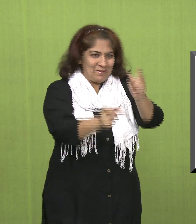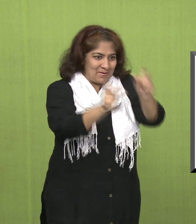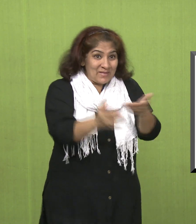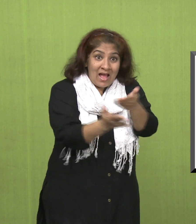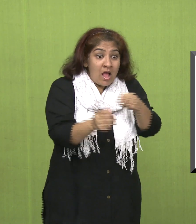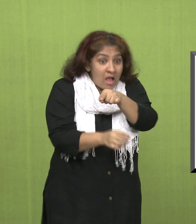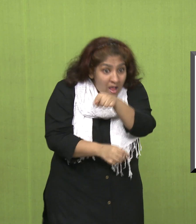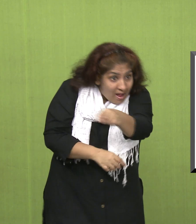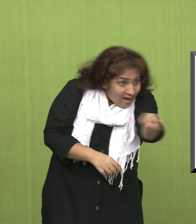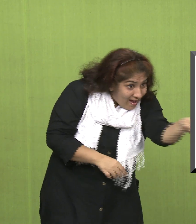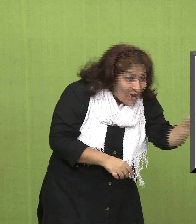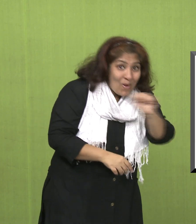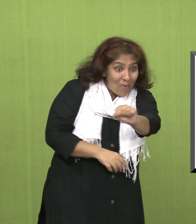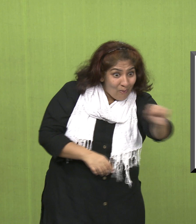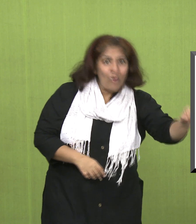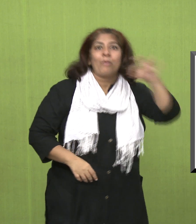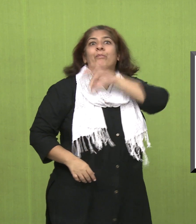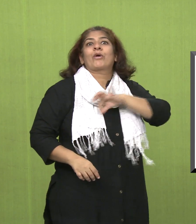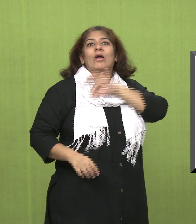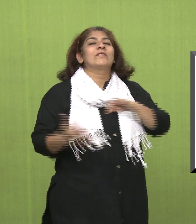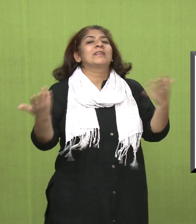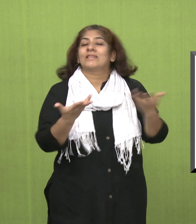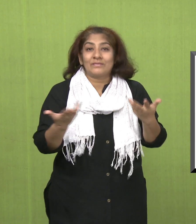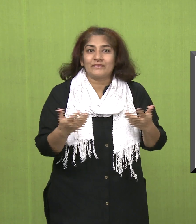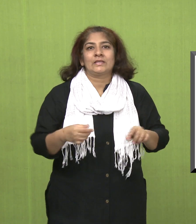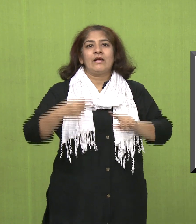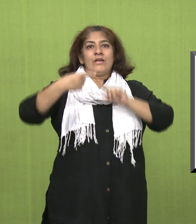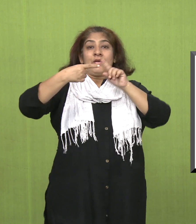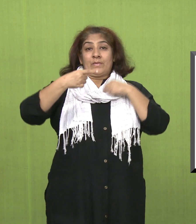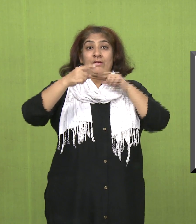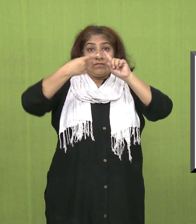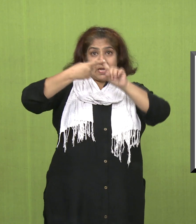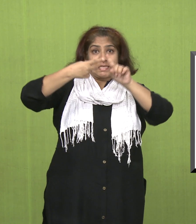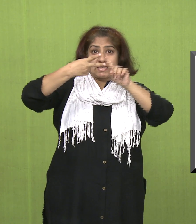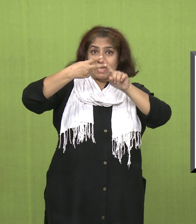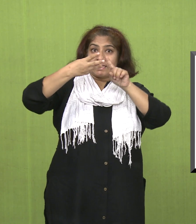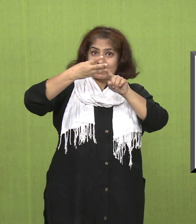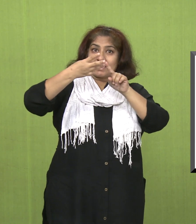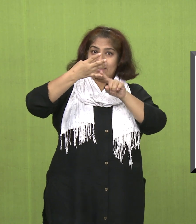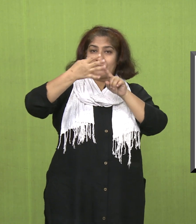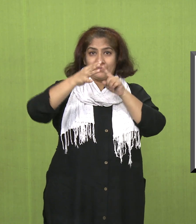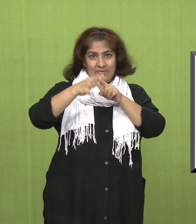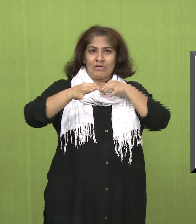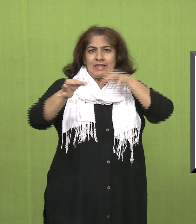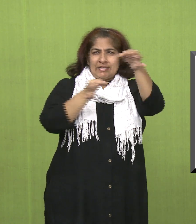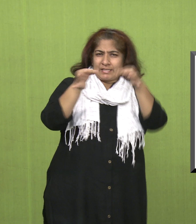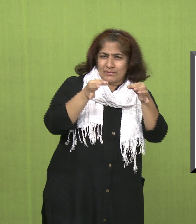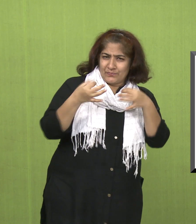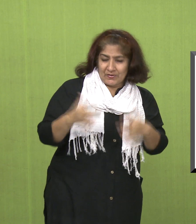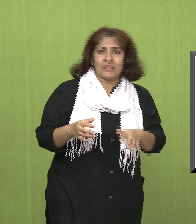For example, if we are giving job to the people who are working, they are also getting benefits. What